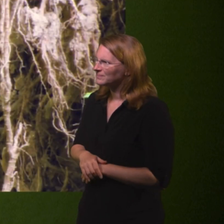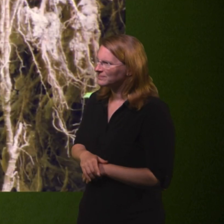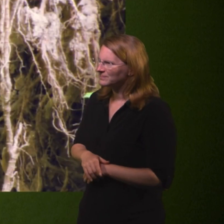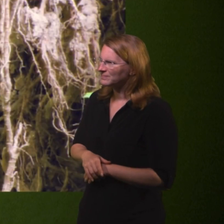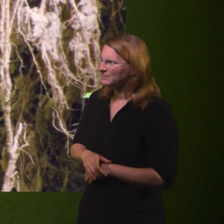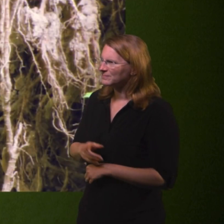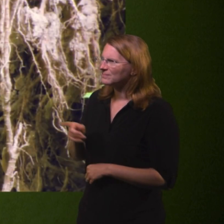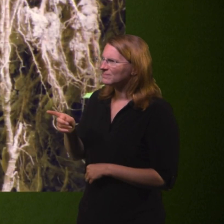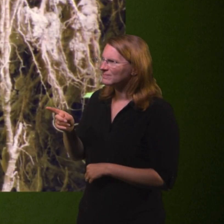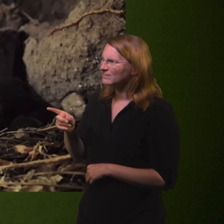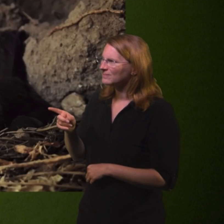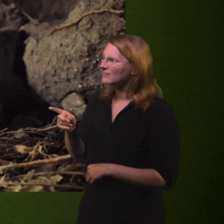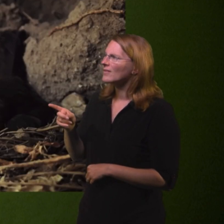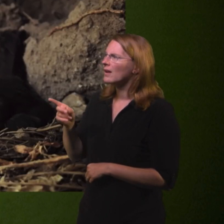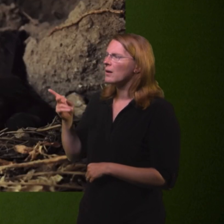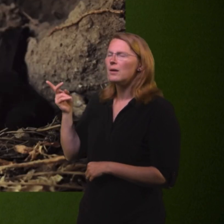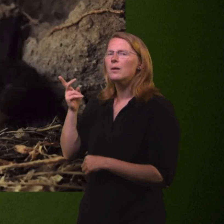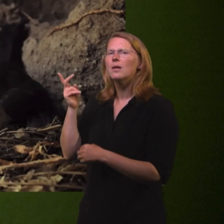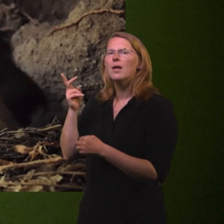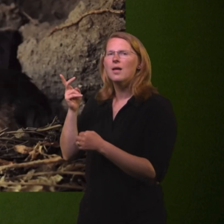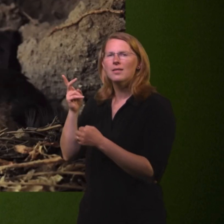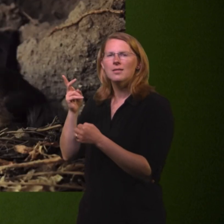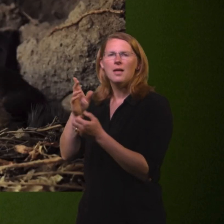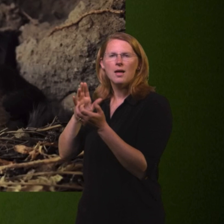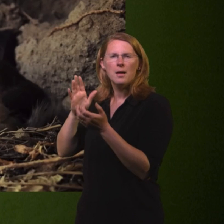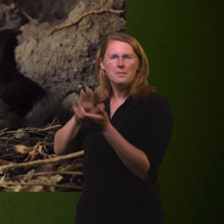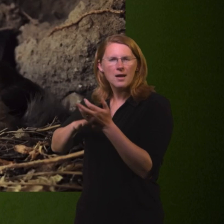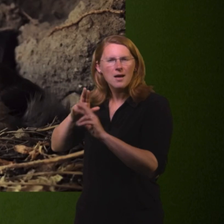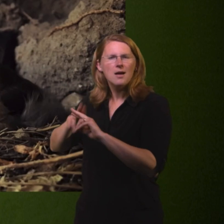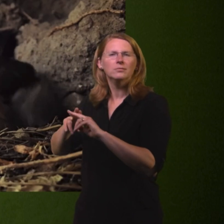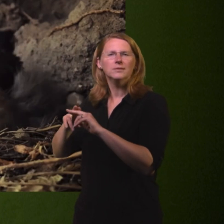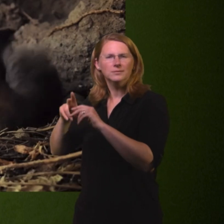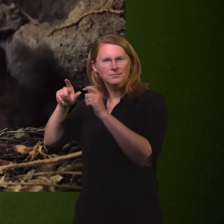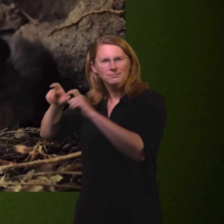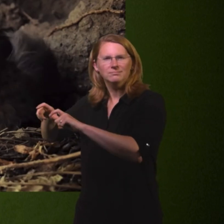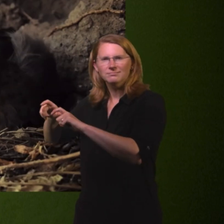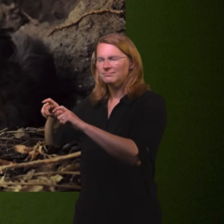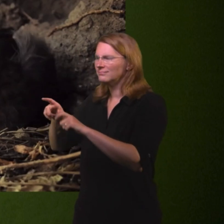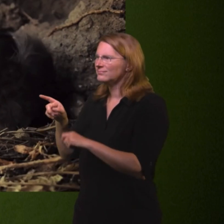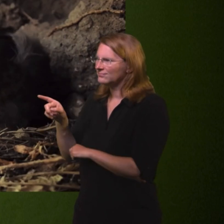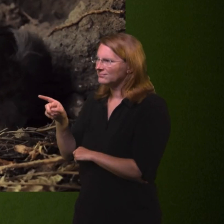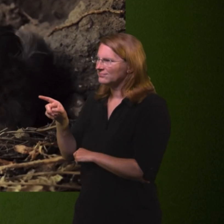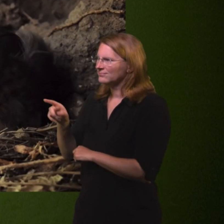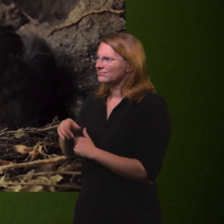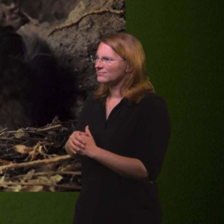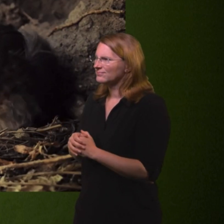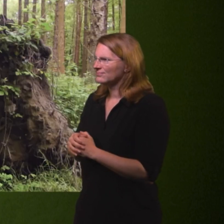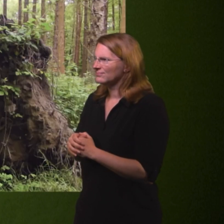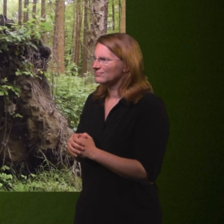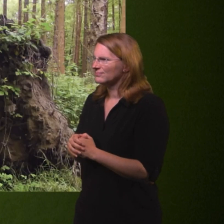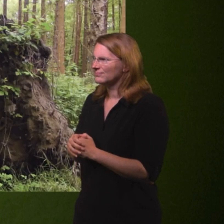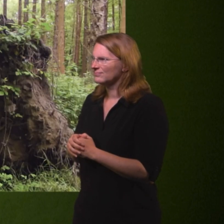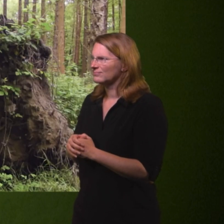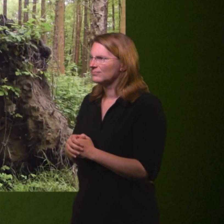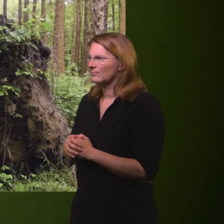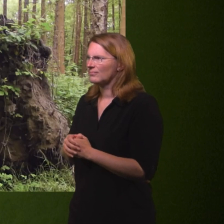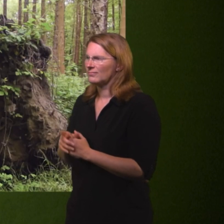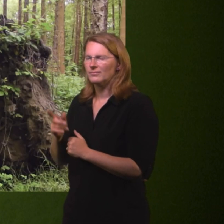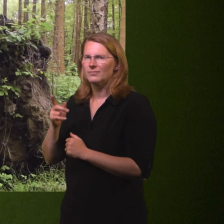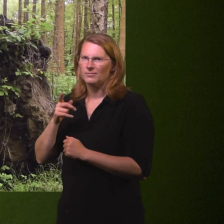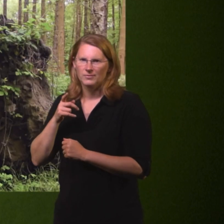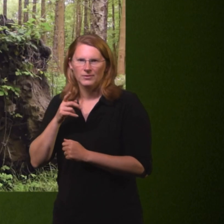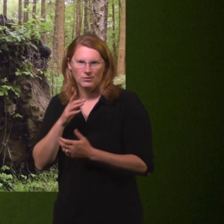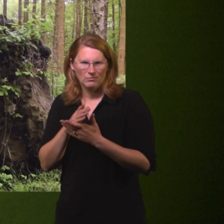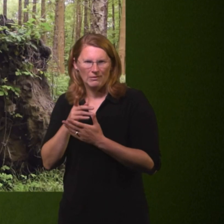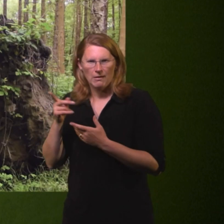of course. Both parents in attendance here, male and the female coming in, and they've been feeding those young on a